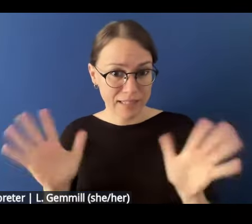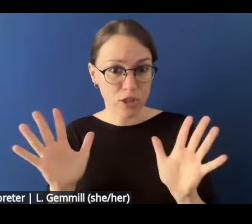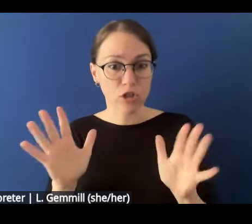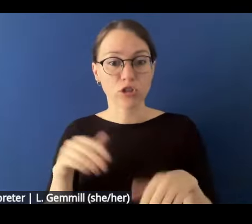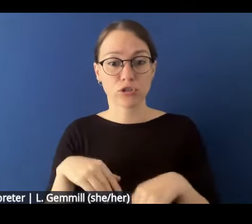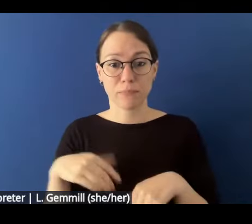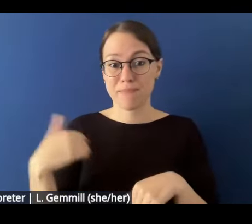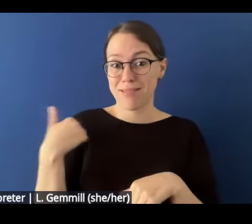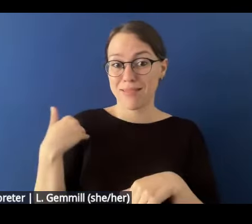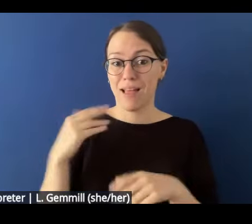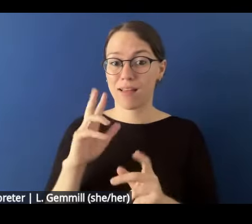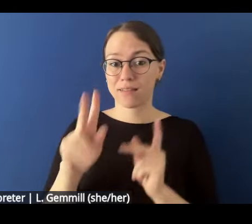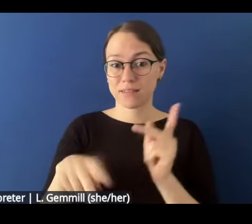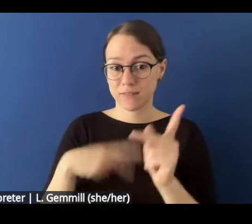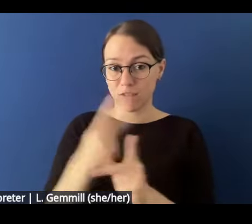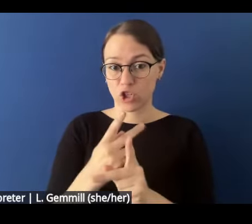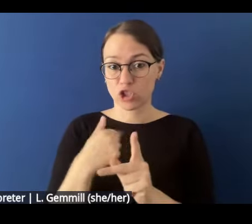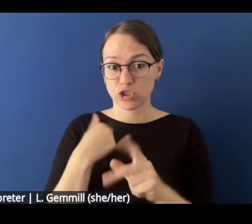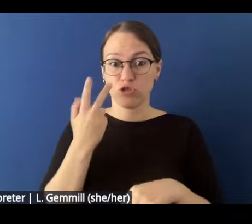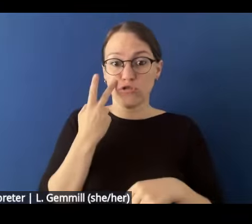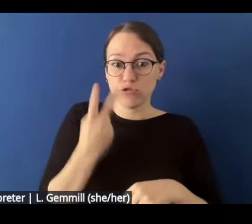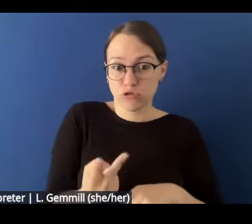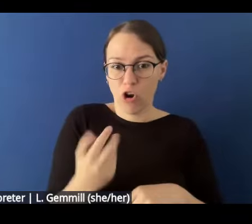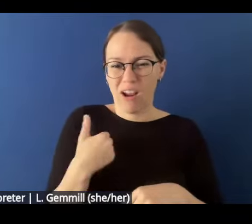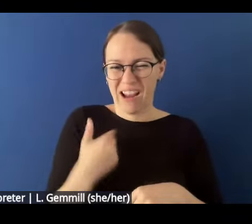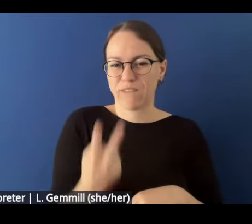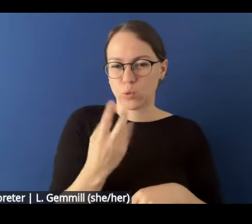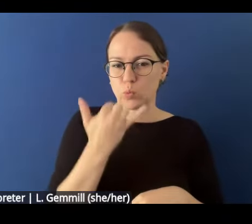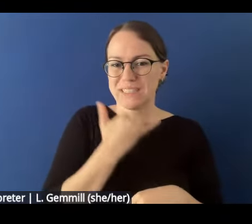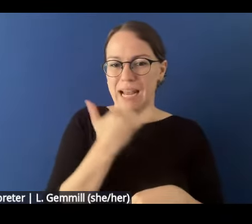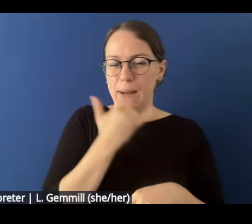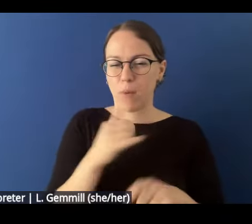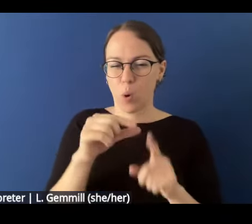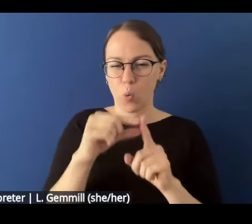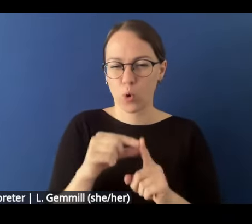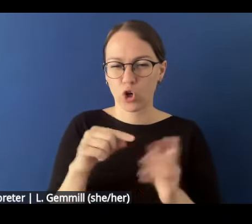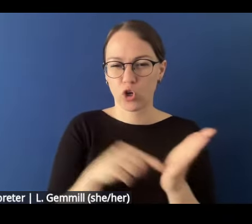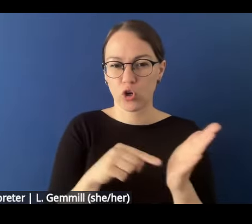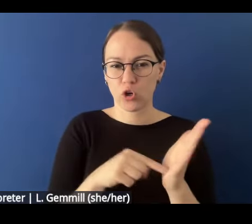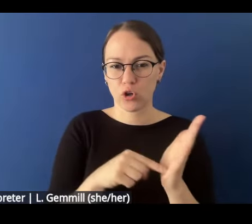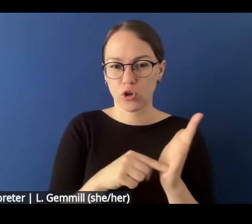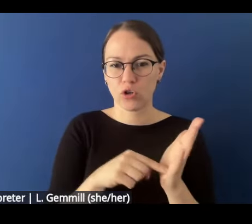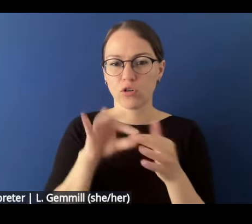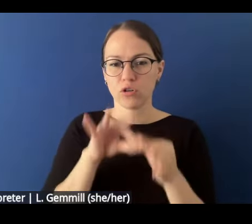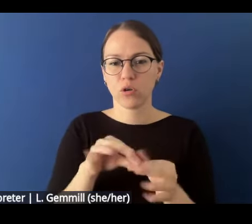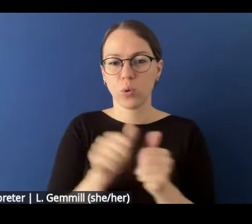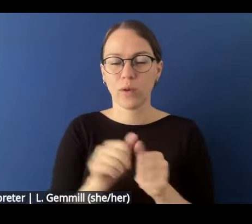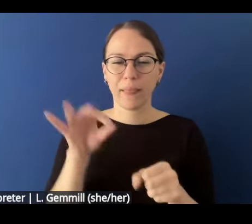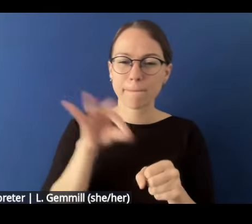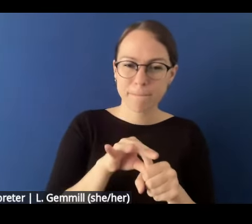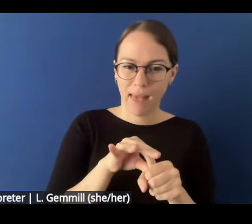that I looked at, there are two typos in the manual relating to ballot questions and